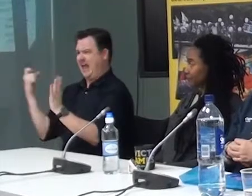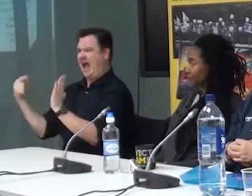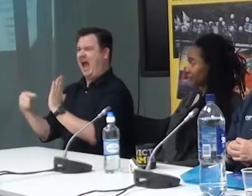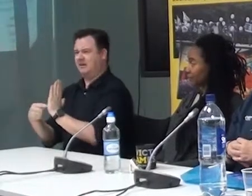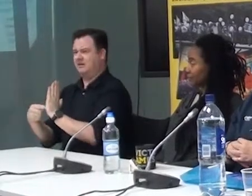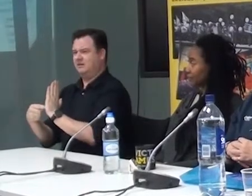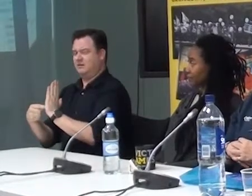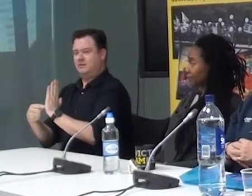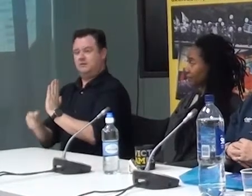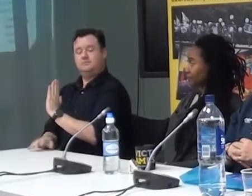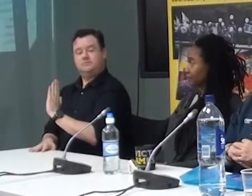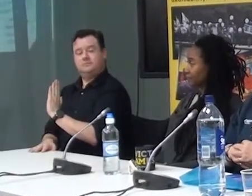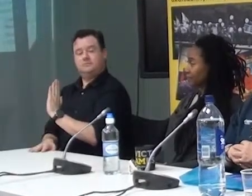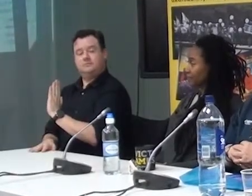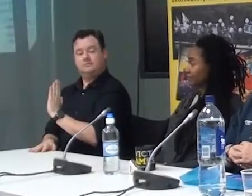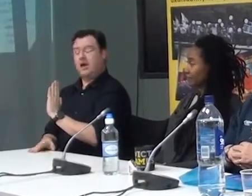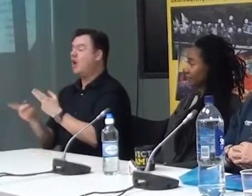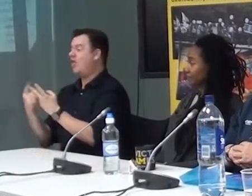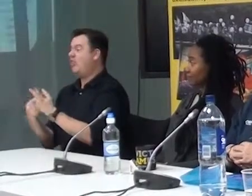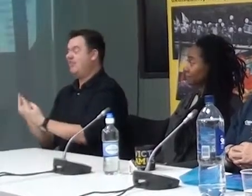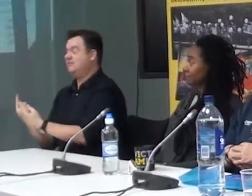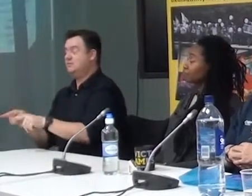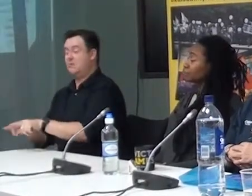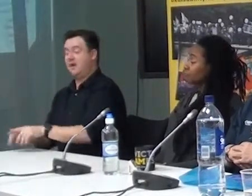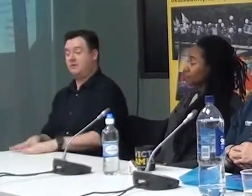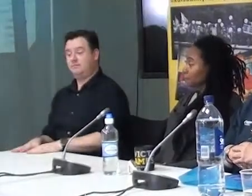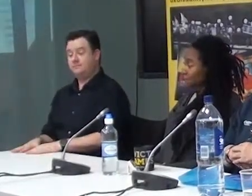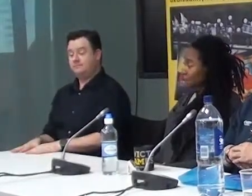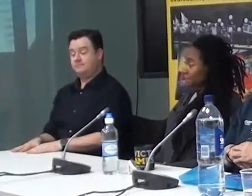to our misfortune a lot of other things as well.